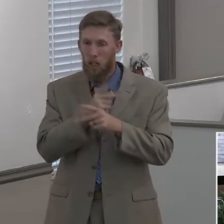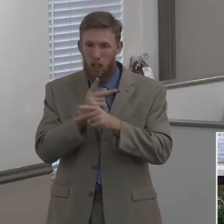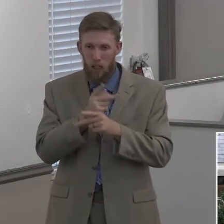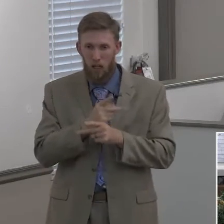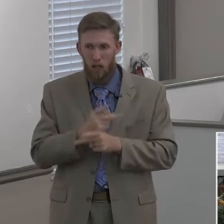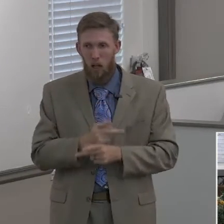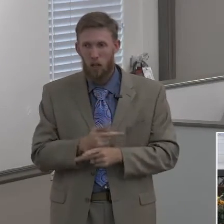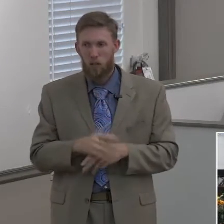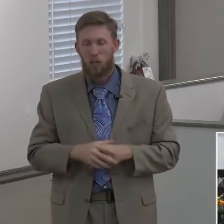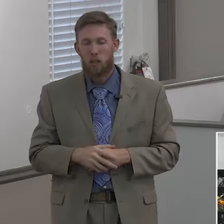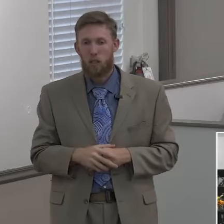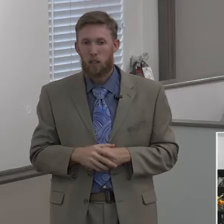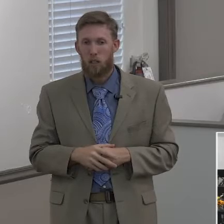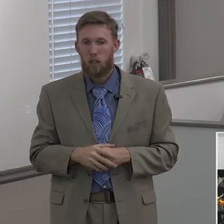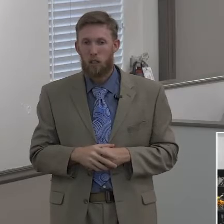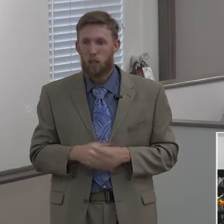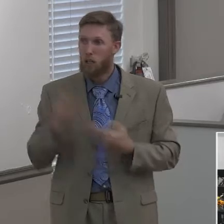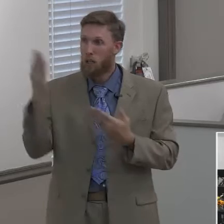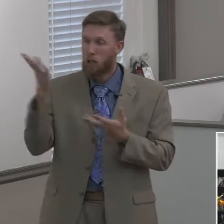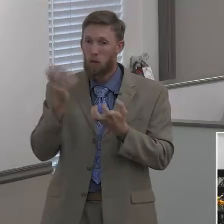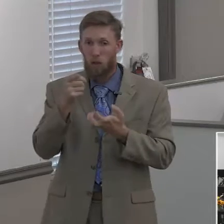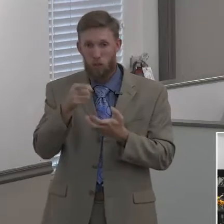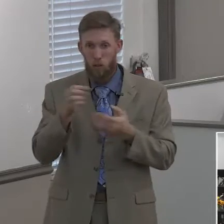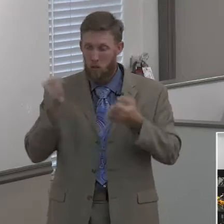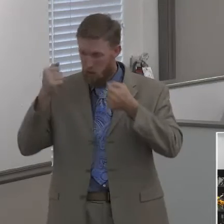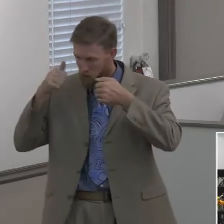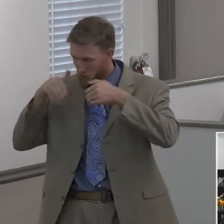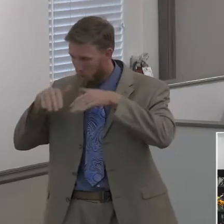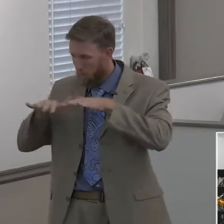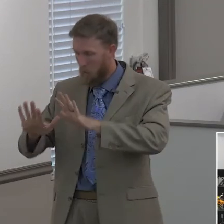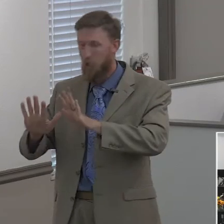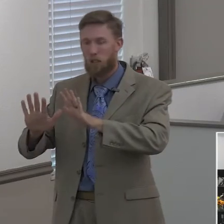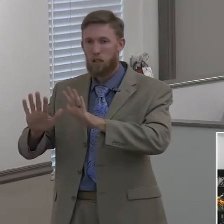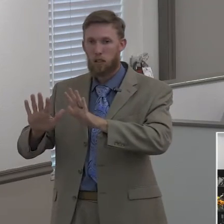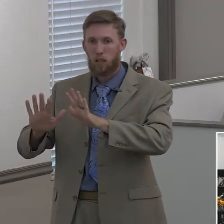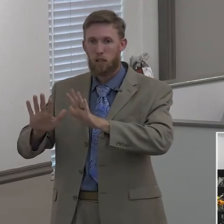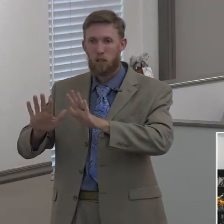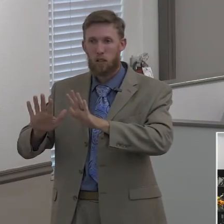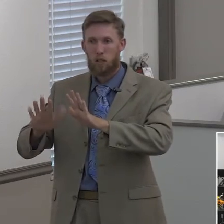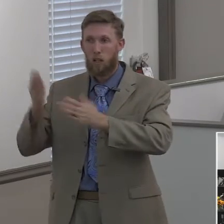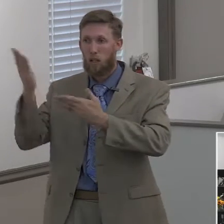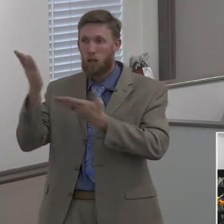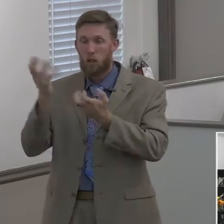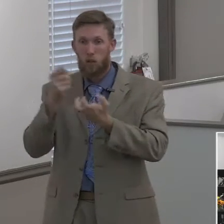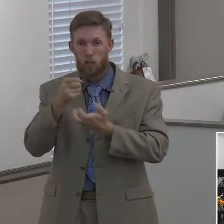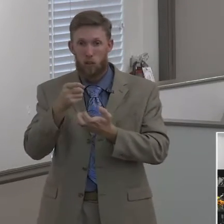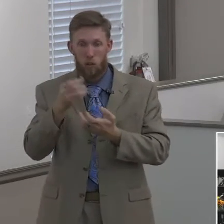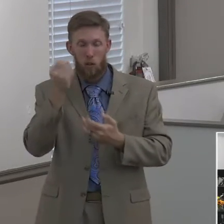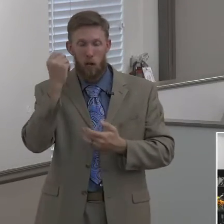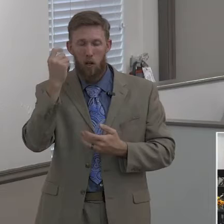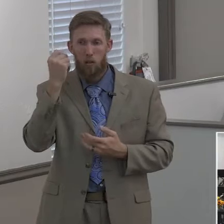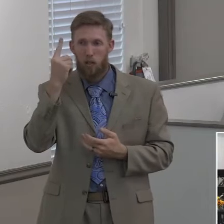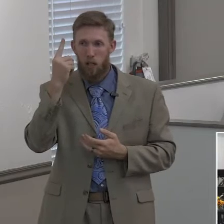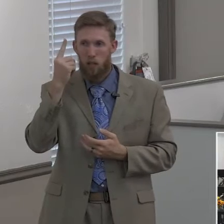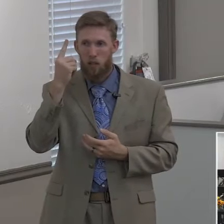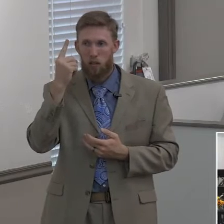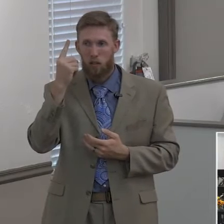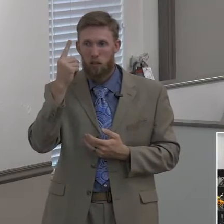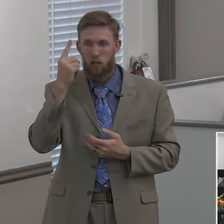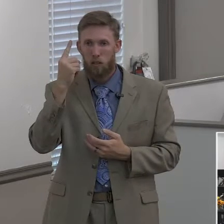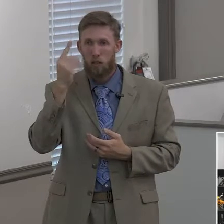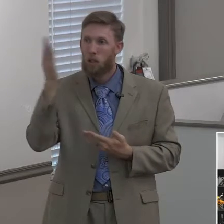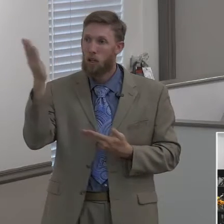cares, and He wants you to submit yourself to Him, And He wants you to